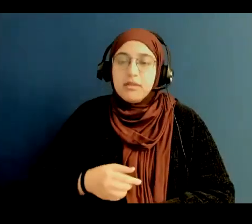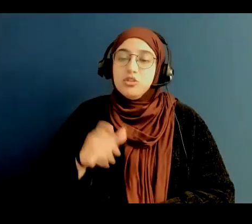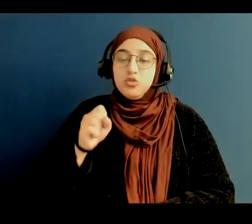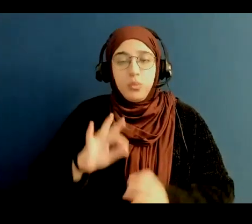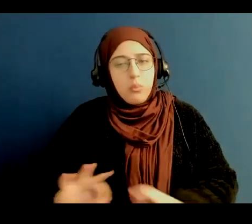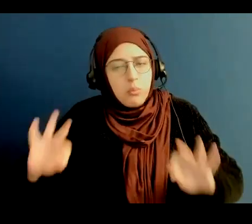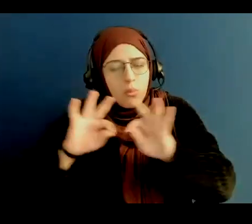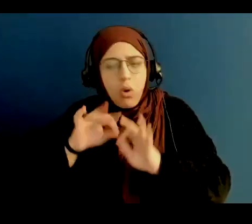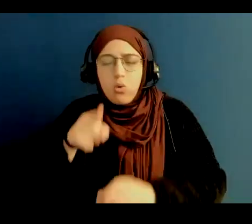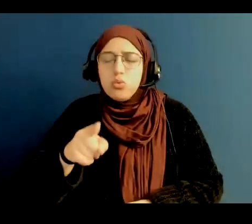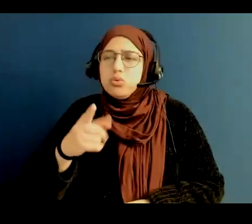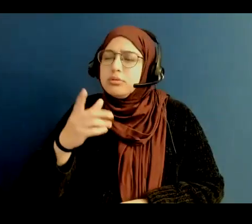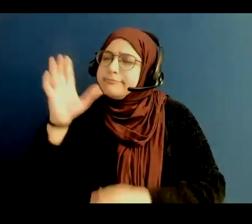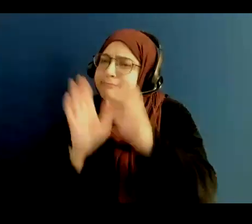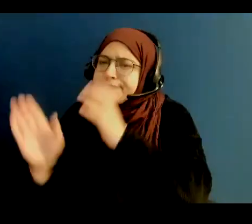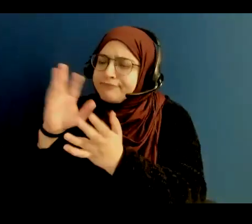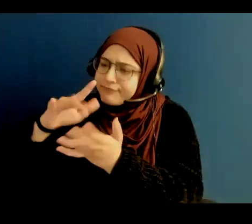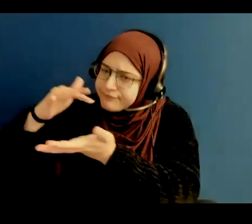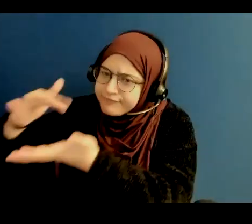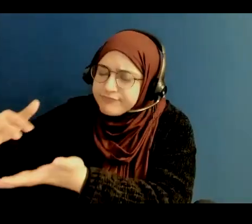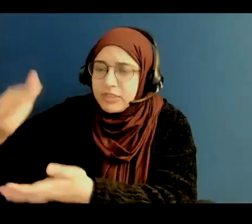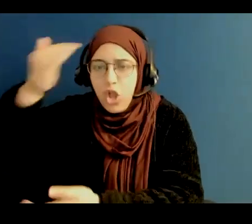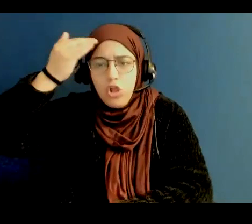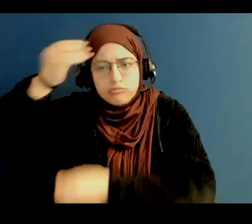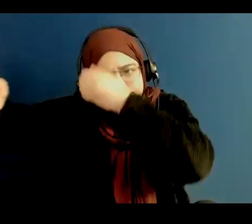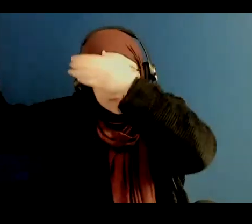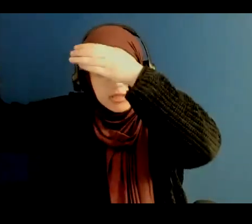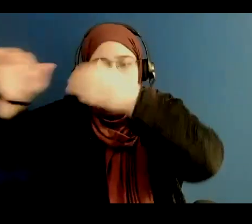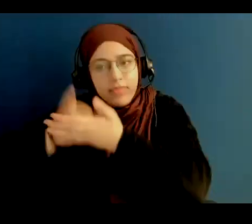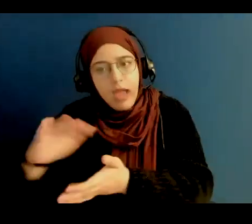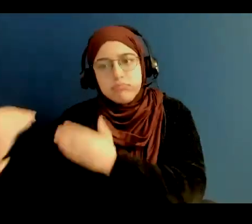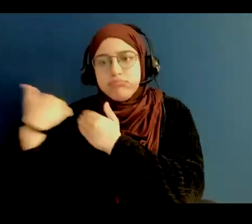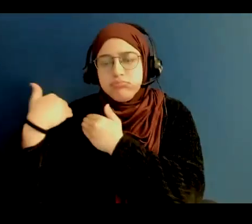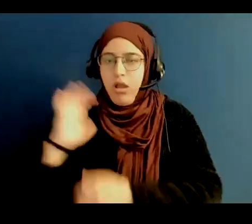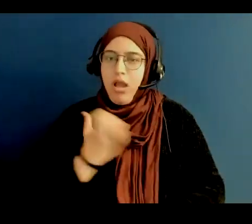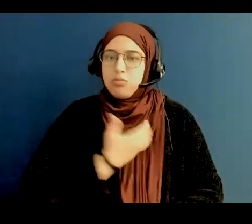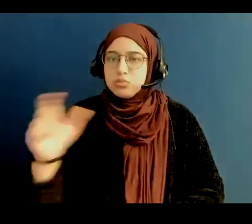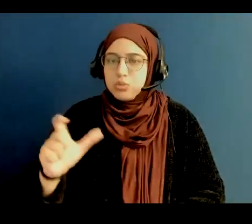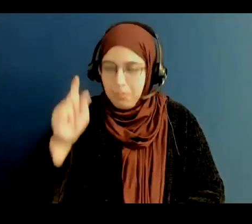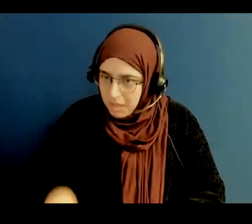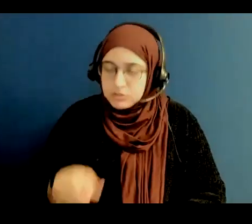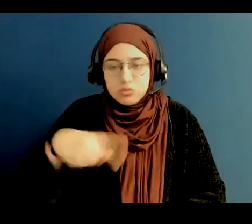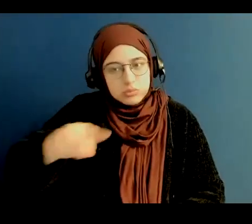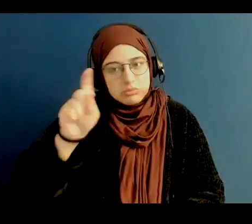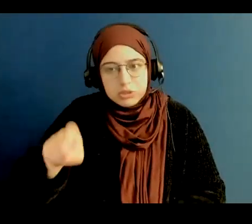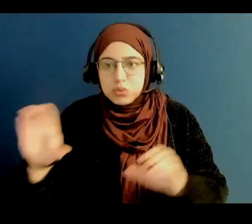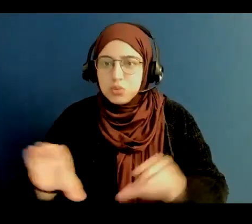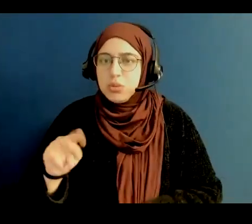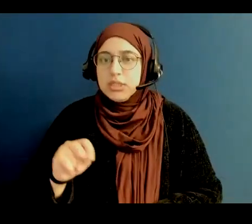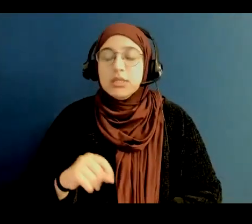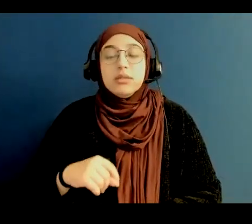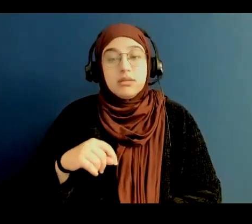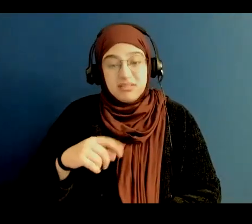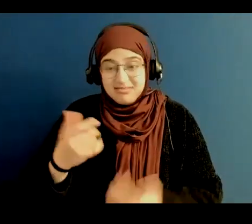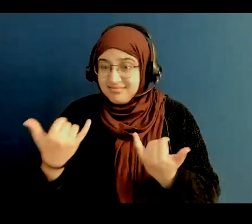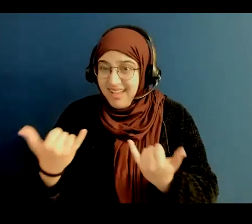knowledge. Seeking knowledge is an obligation for every Muslim, and you need to do it. In the 21st century, you can literally, on your phone,